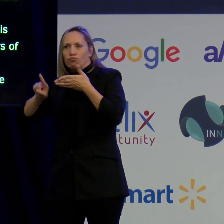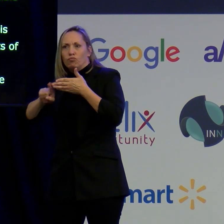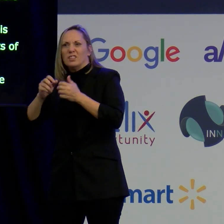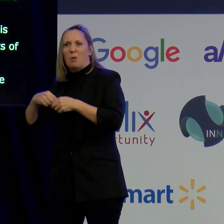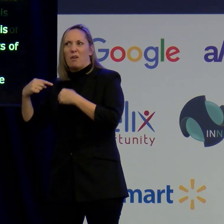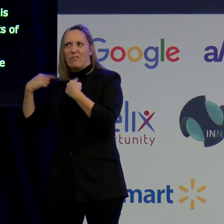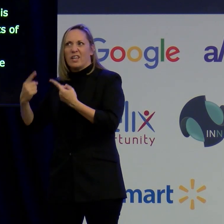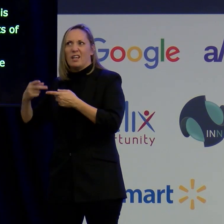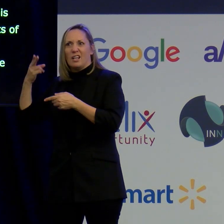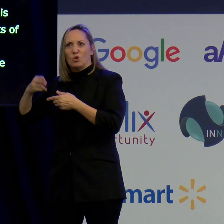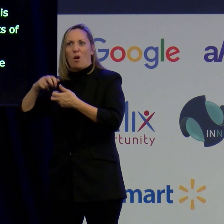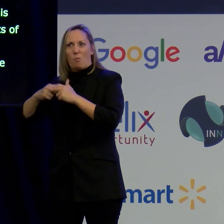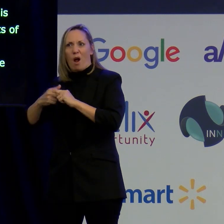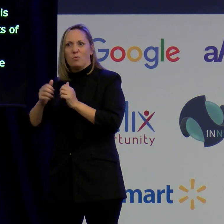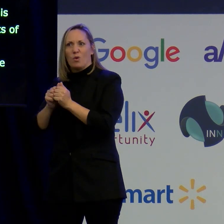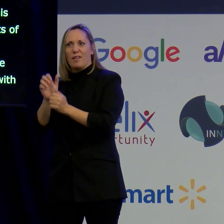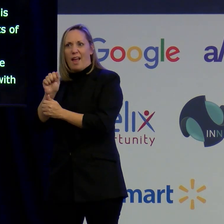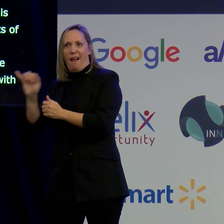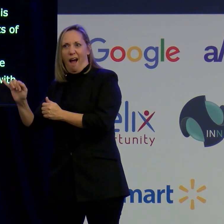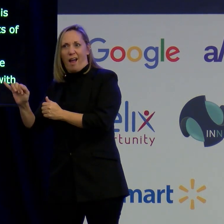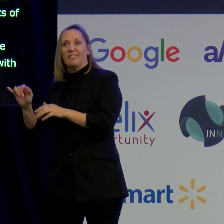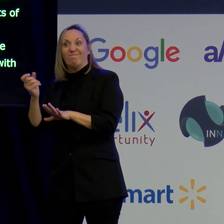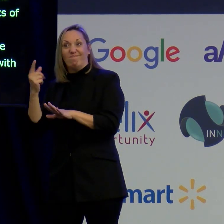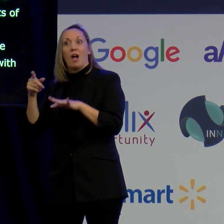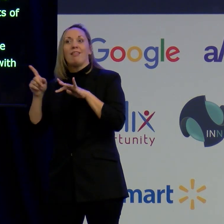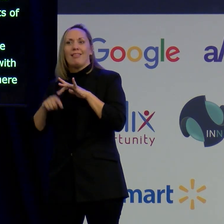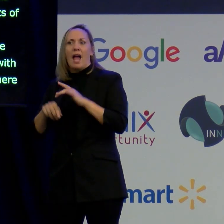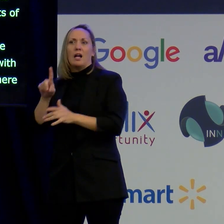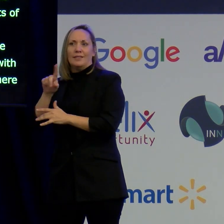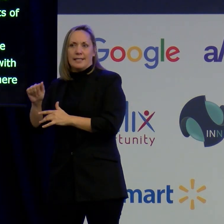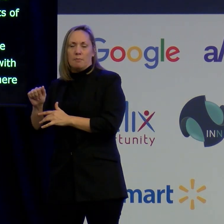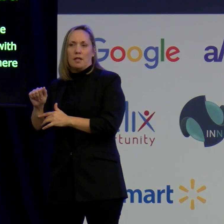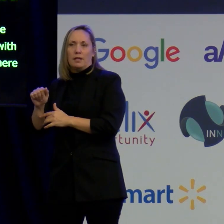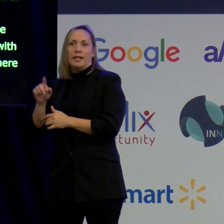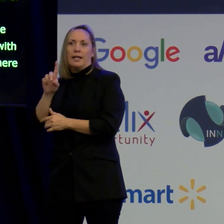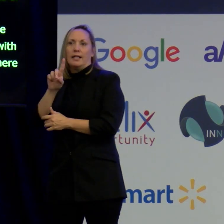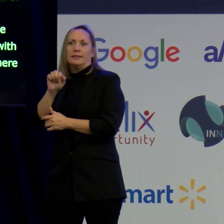artificial intelligence, which is there is a lack of disability data.